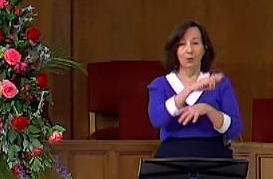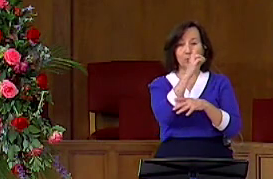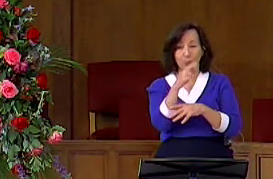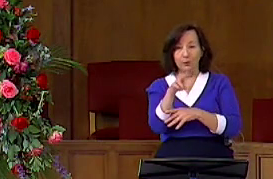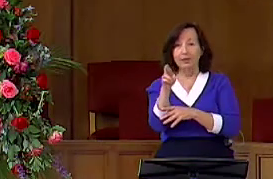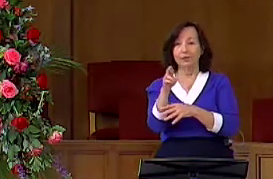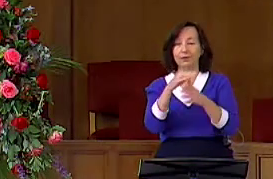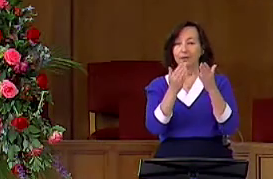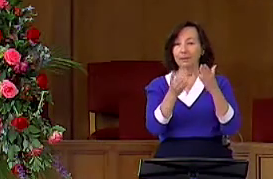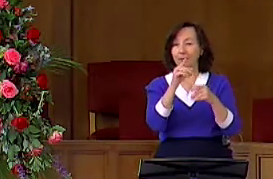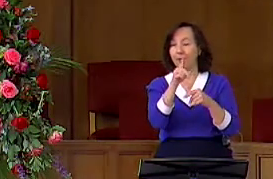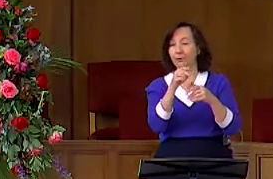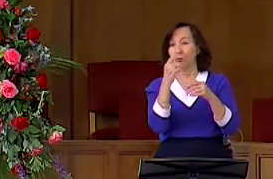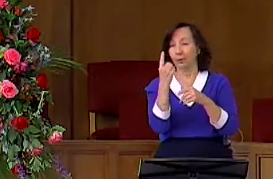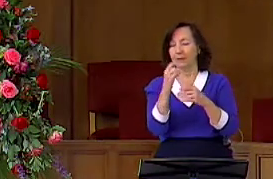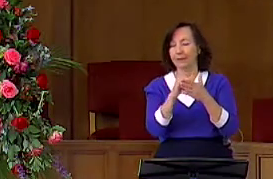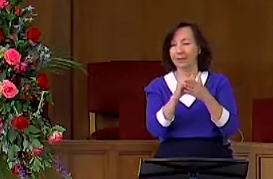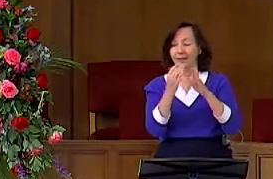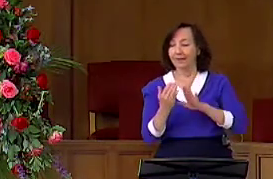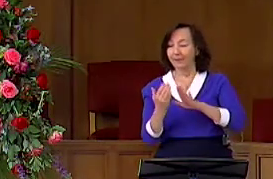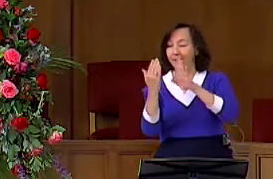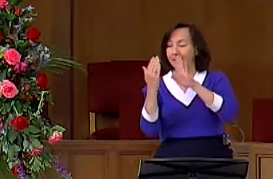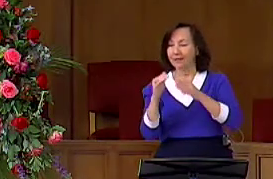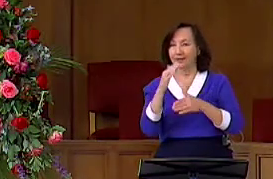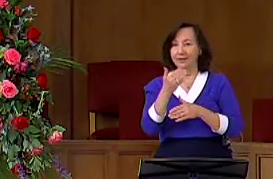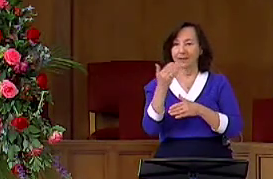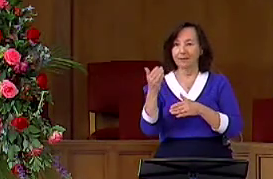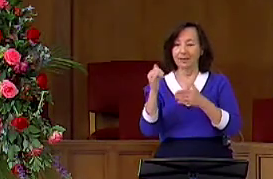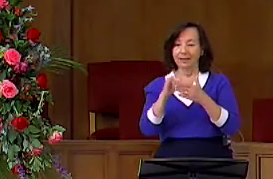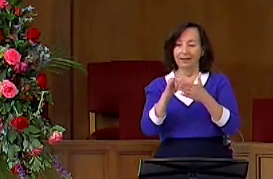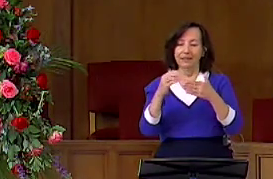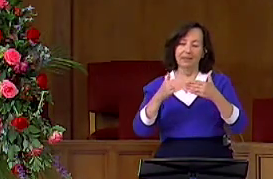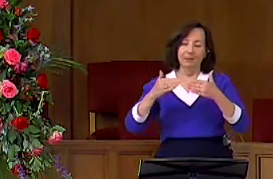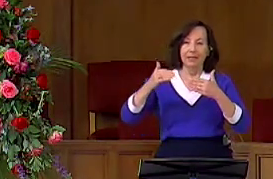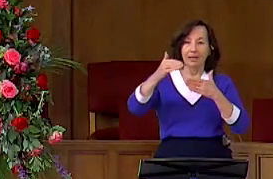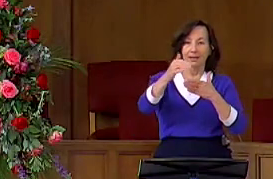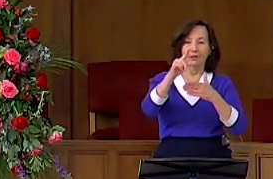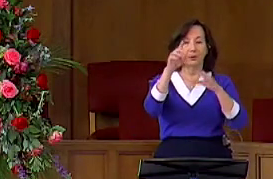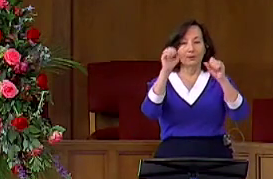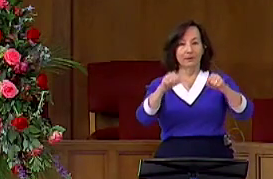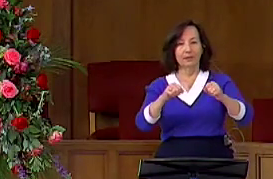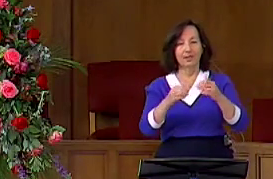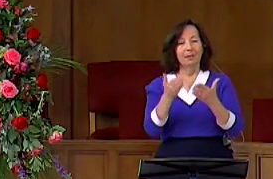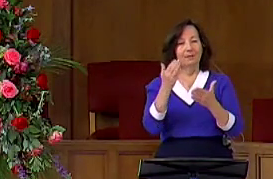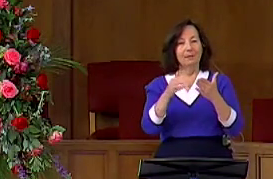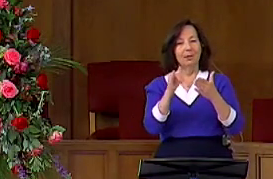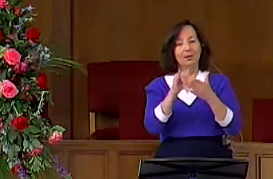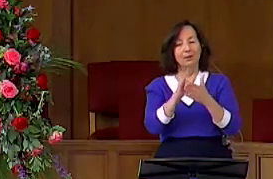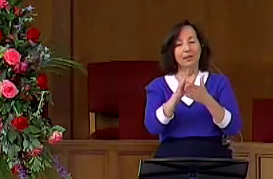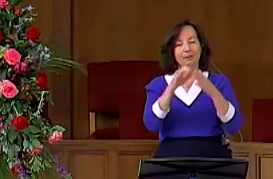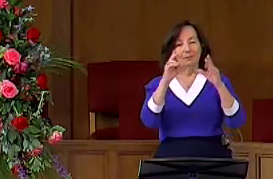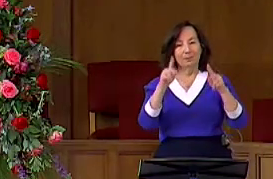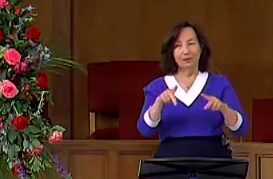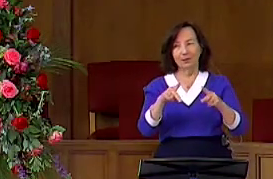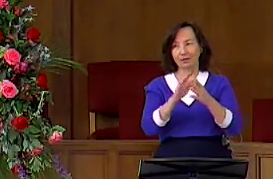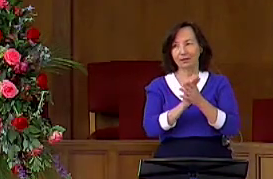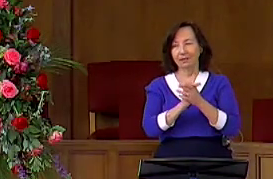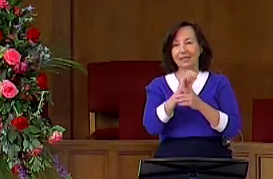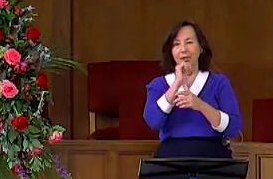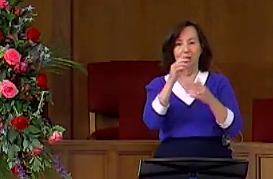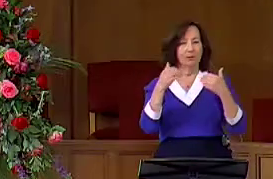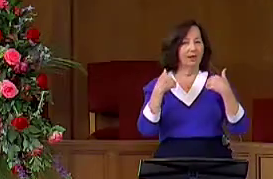the one that's facing something that's beyond your ability. Maybe you're that person that don't have the